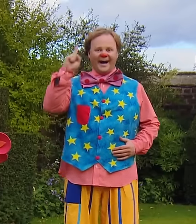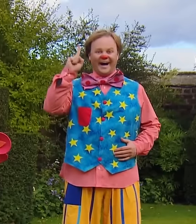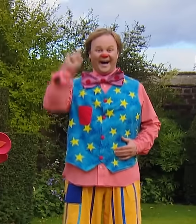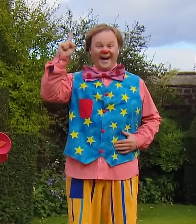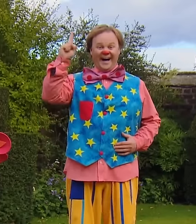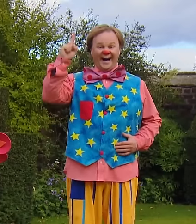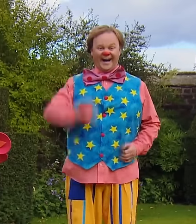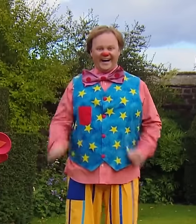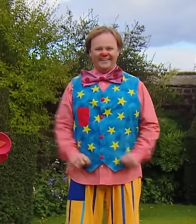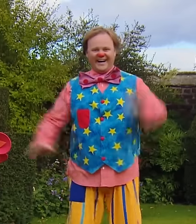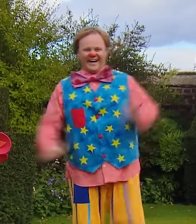Aha!